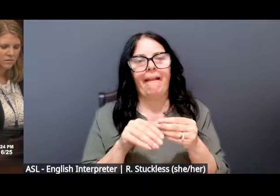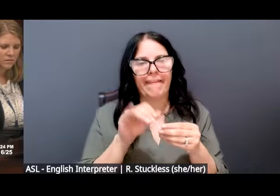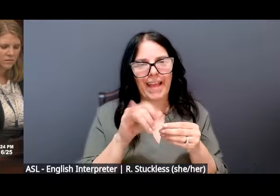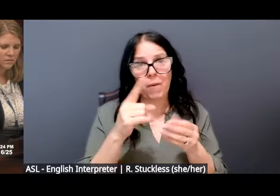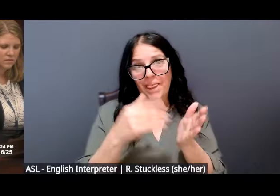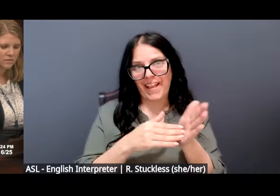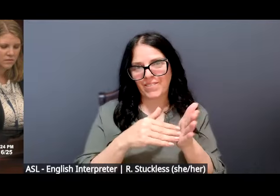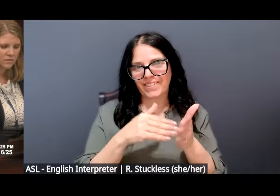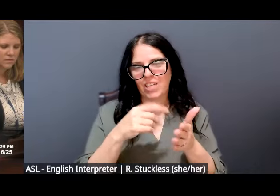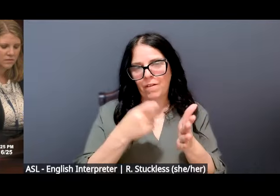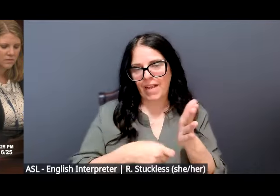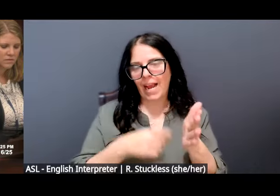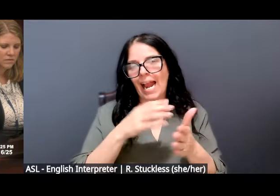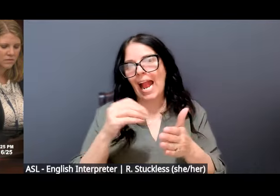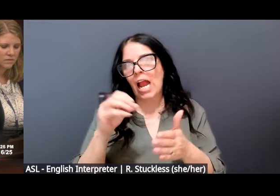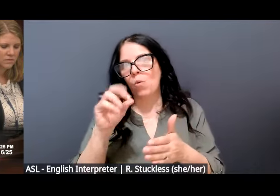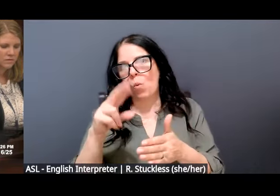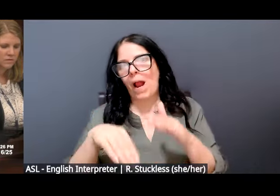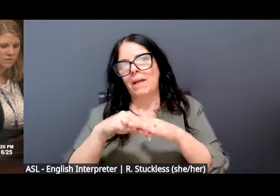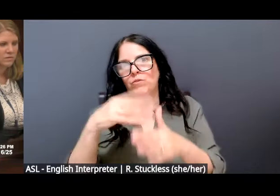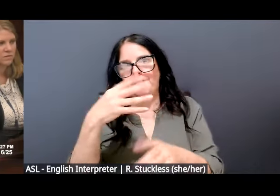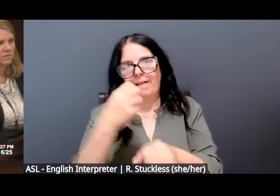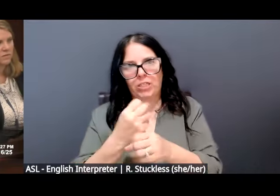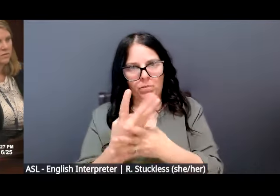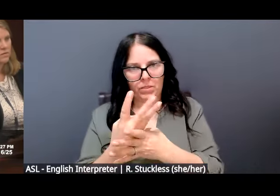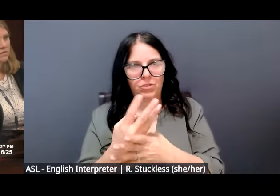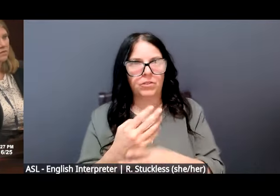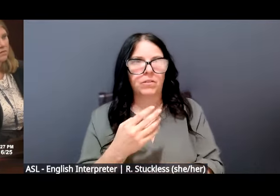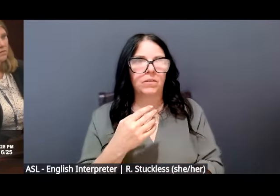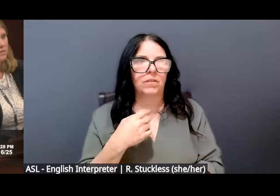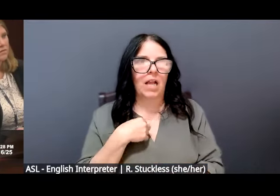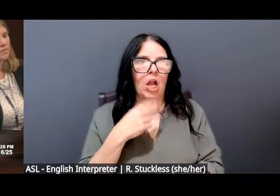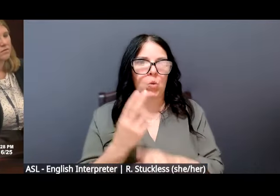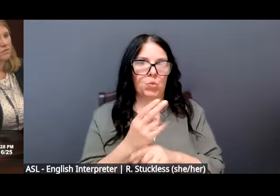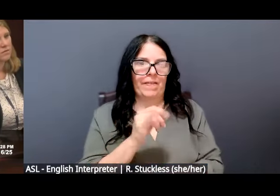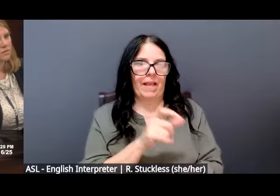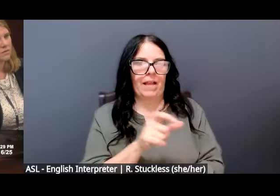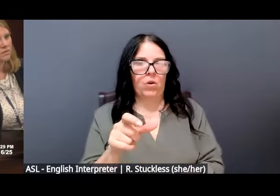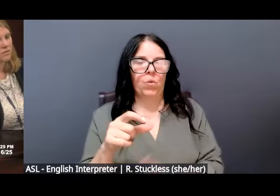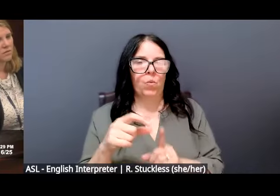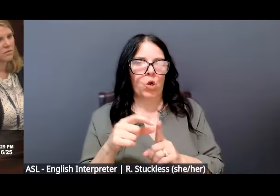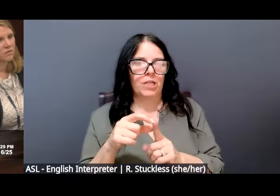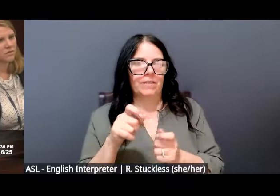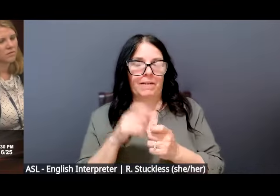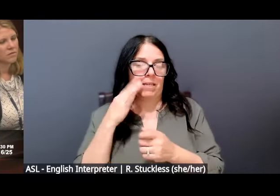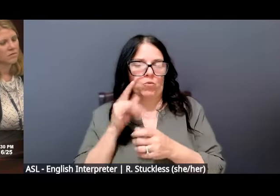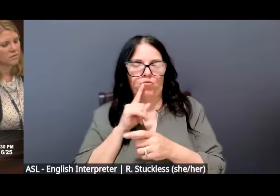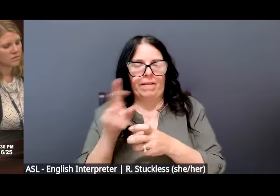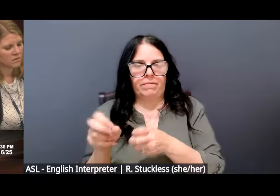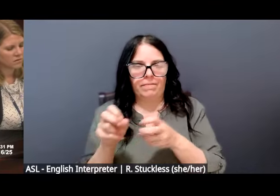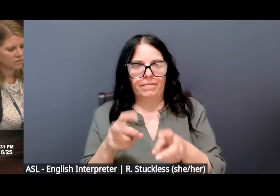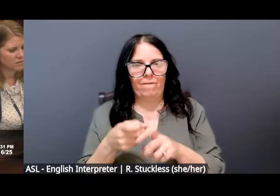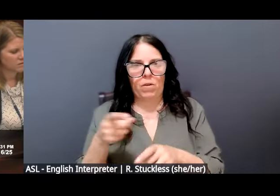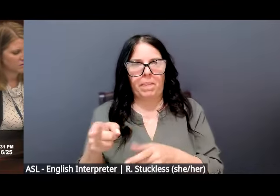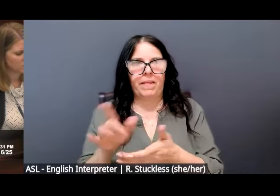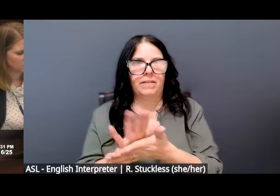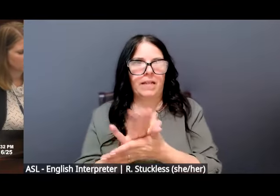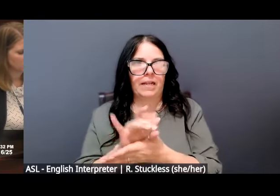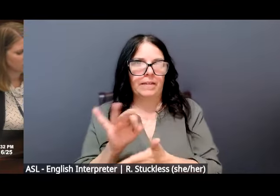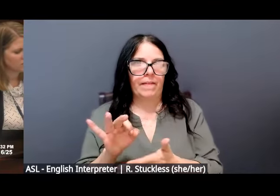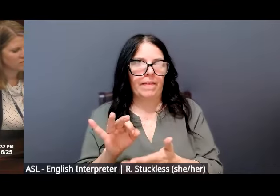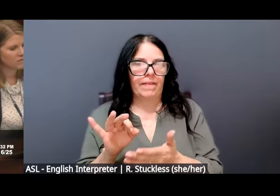5-year imprisonment. Using those words, I used those words specifically because it took it almost directly from the text of the proposed